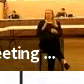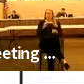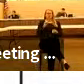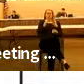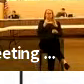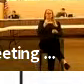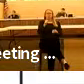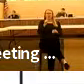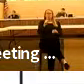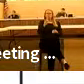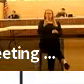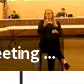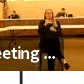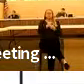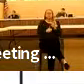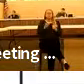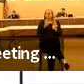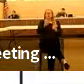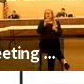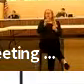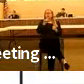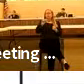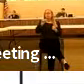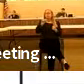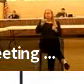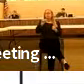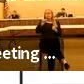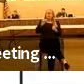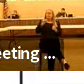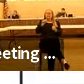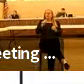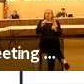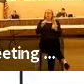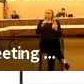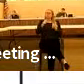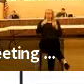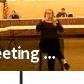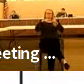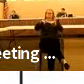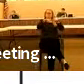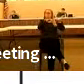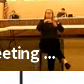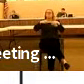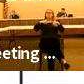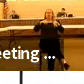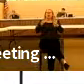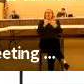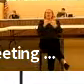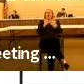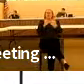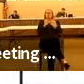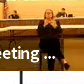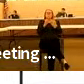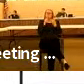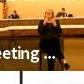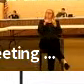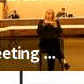$1.25 a foot. So, I don't know exactly. They're going to be market rate rents. And so by that, they're not going to